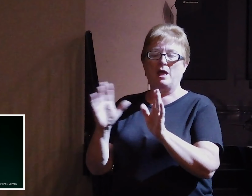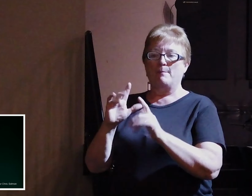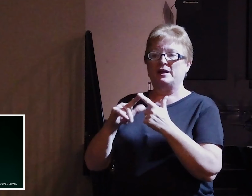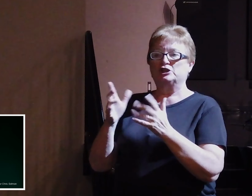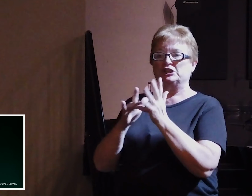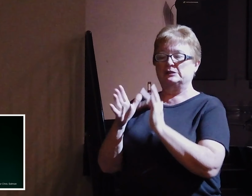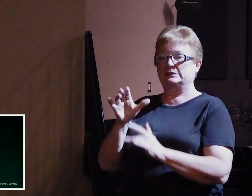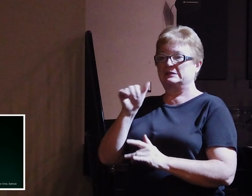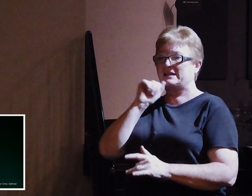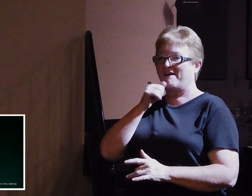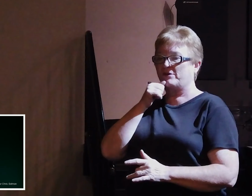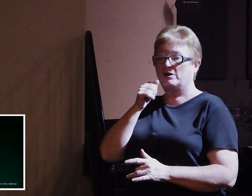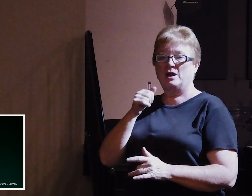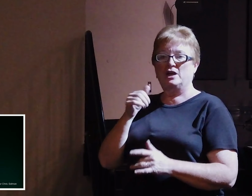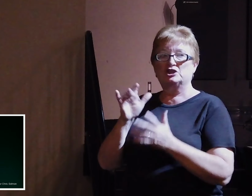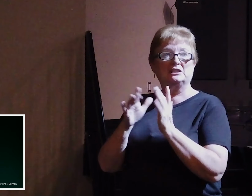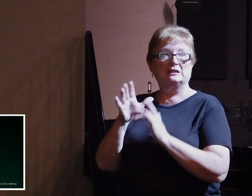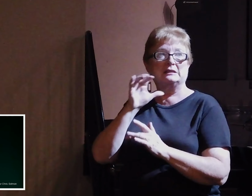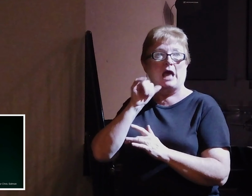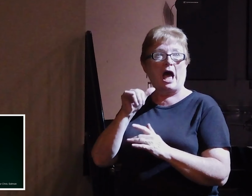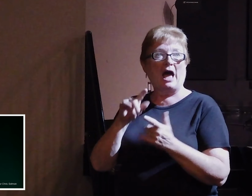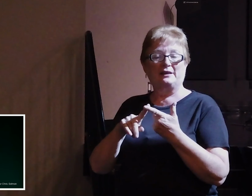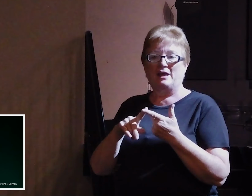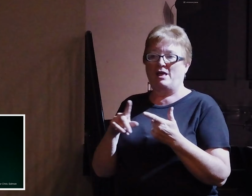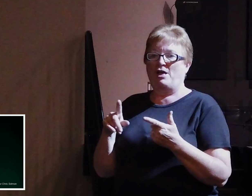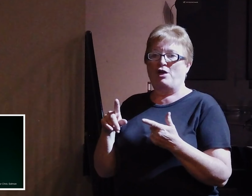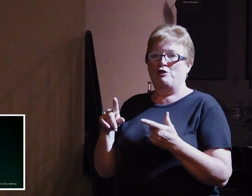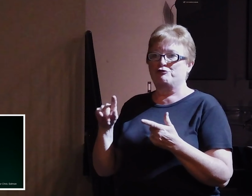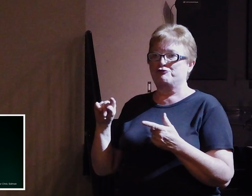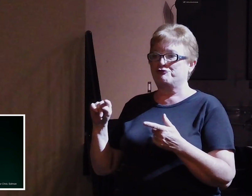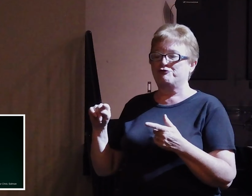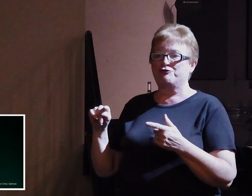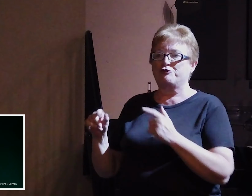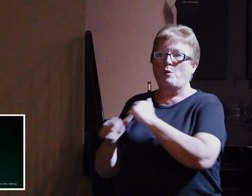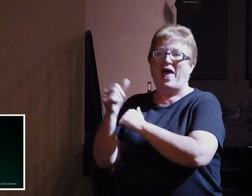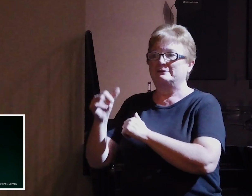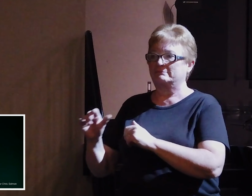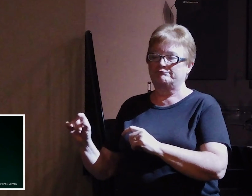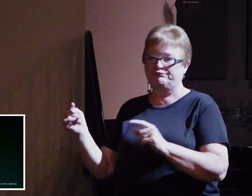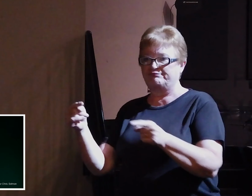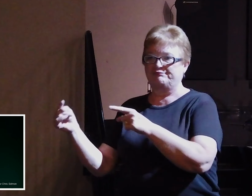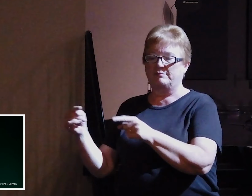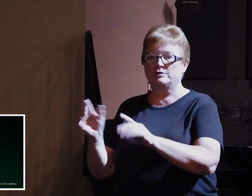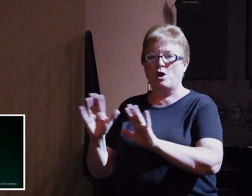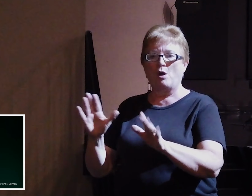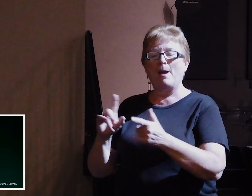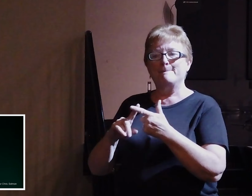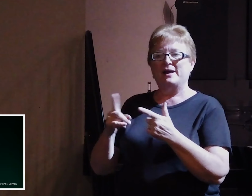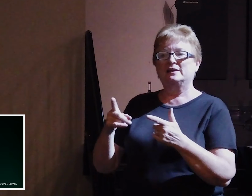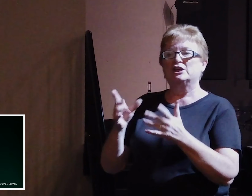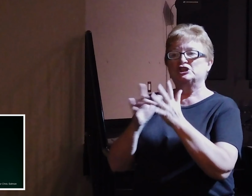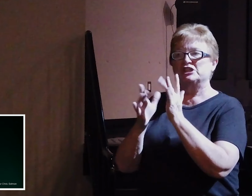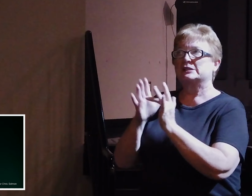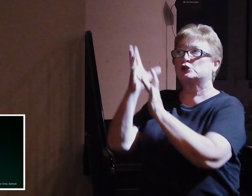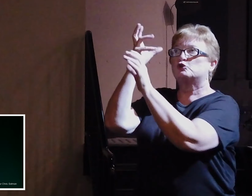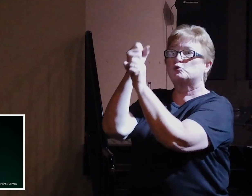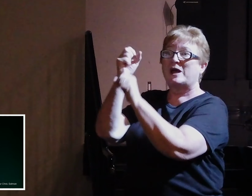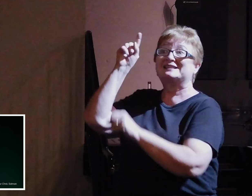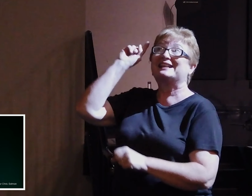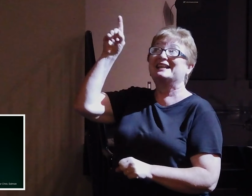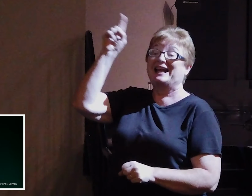he did not threaten, but continued entrusting himself to him who judges justly.